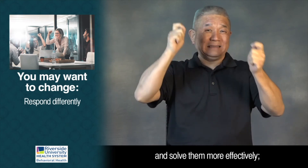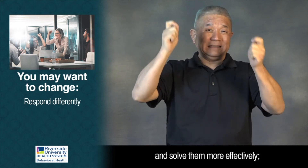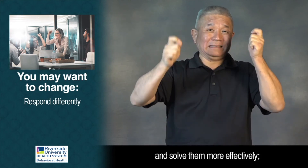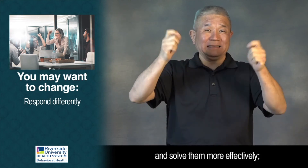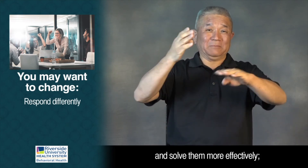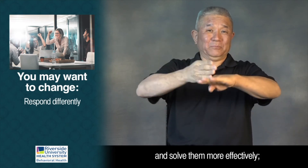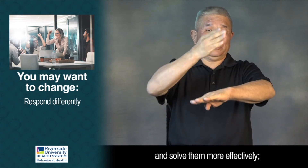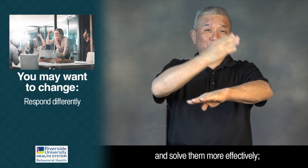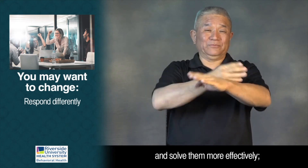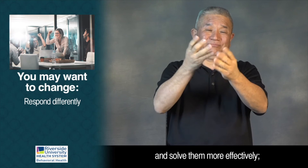And solve them more effectively.